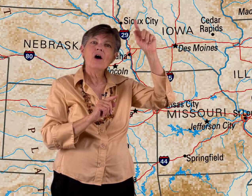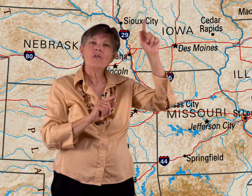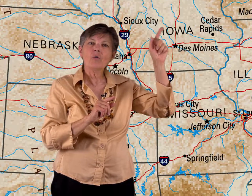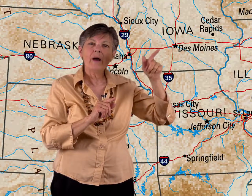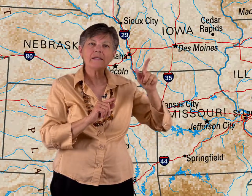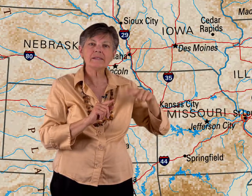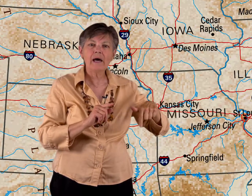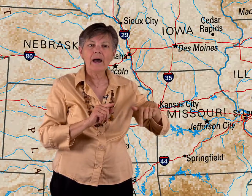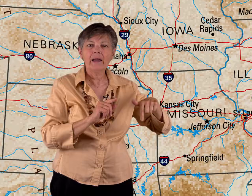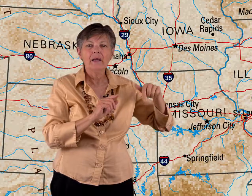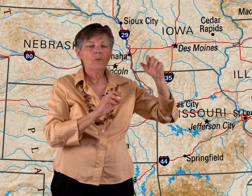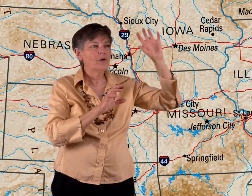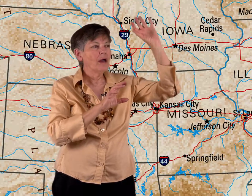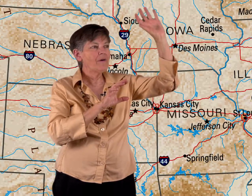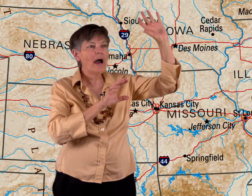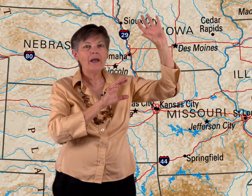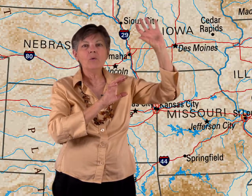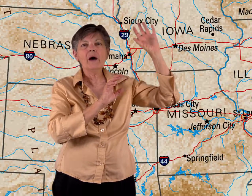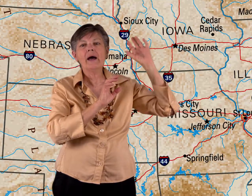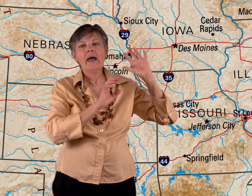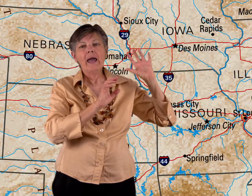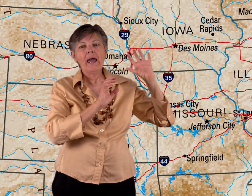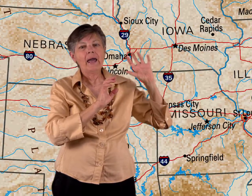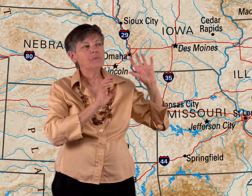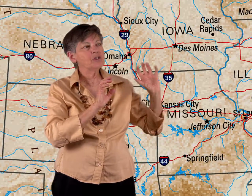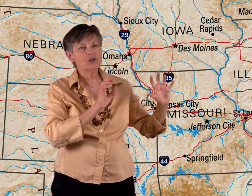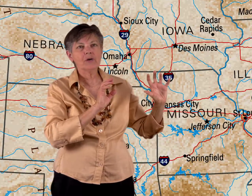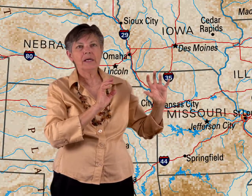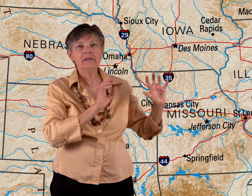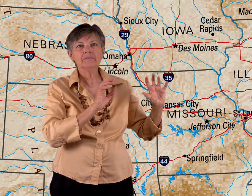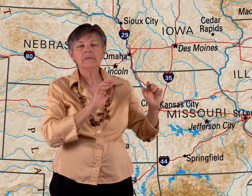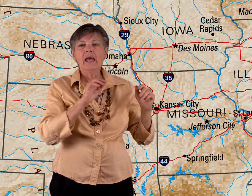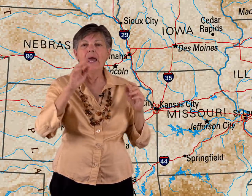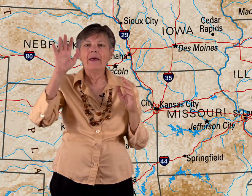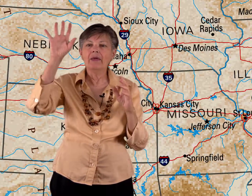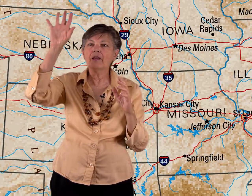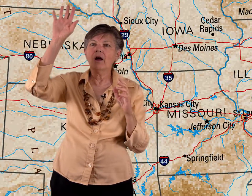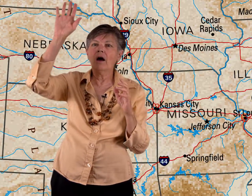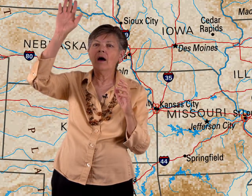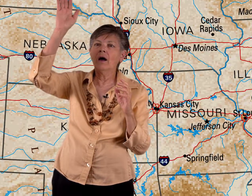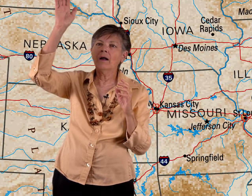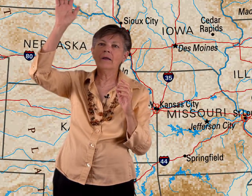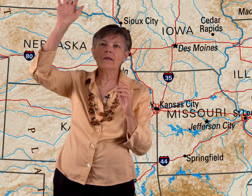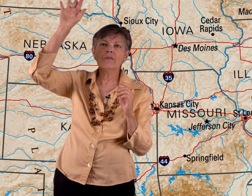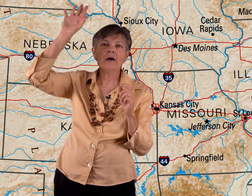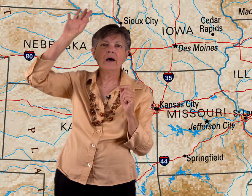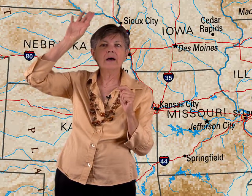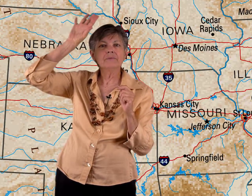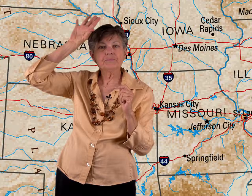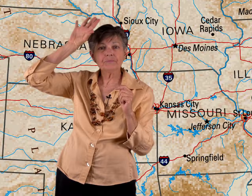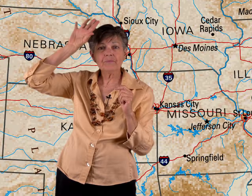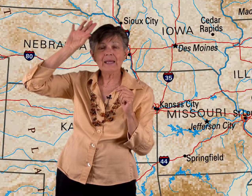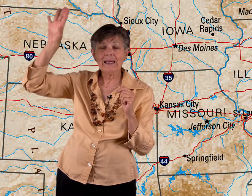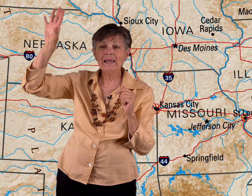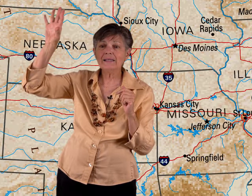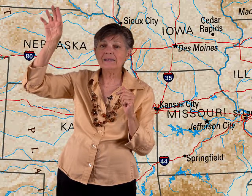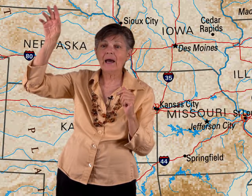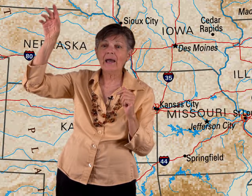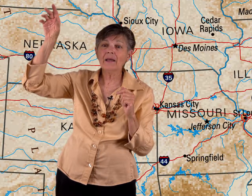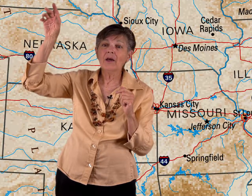the west side where you have Iowa and Missouri, and then on the east side